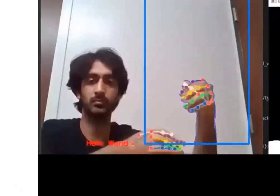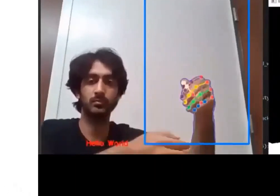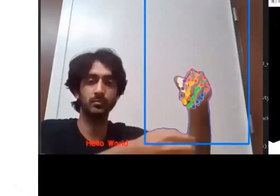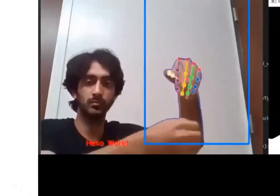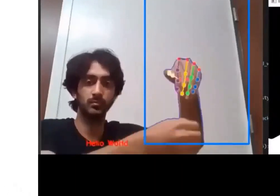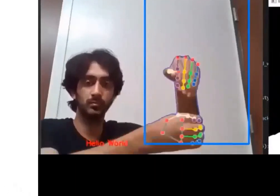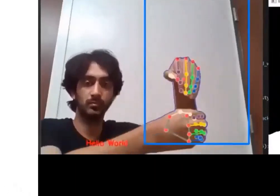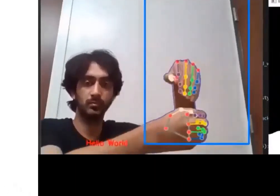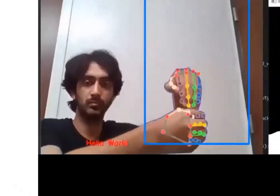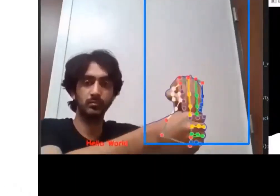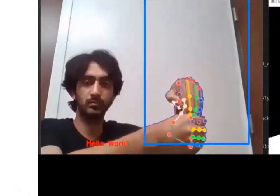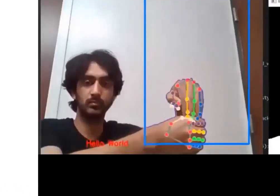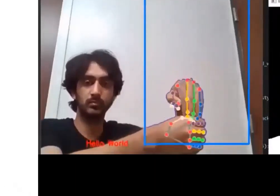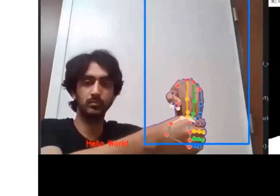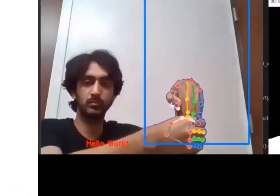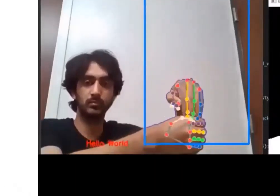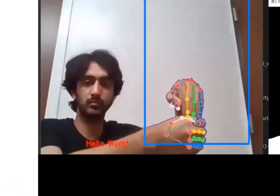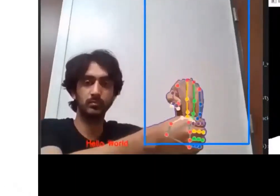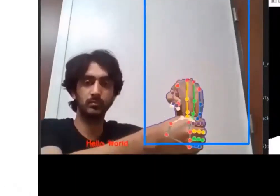world.